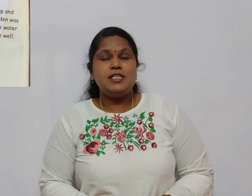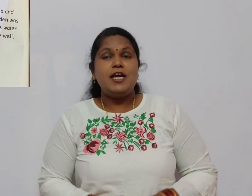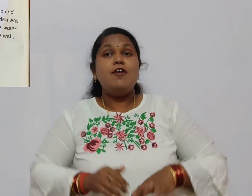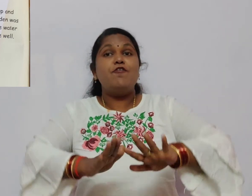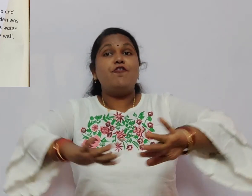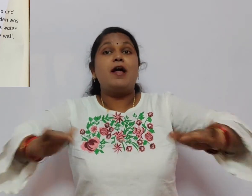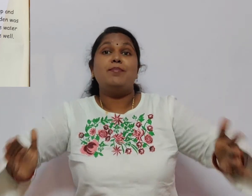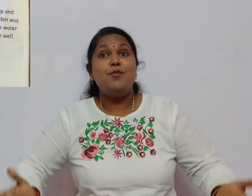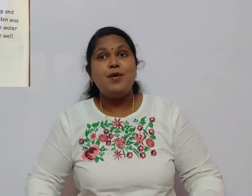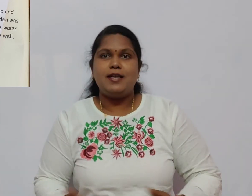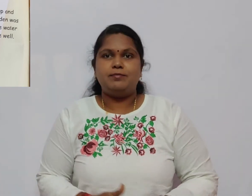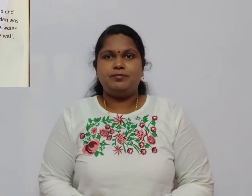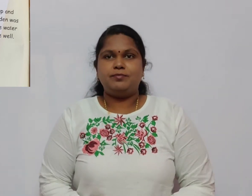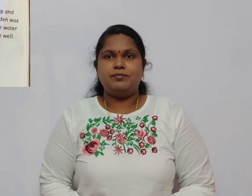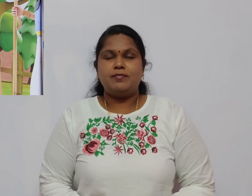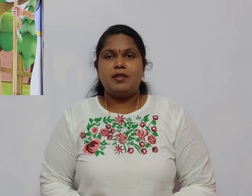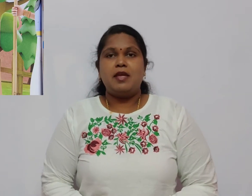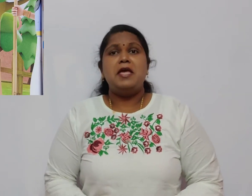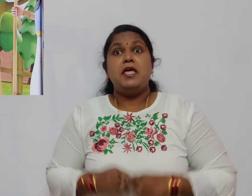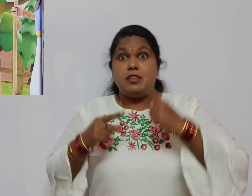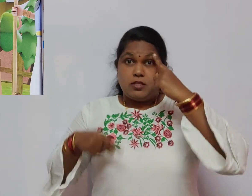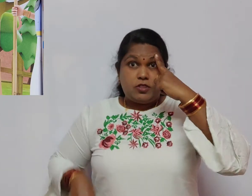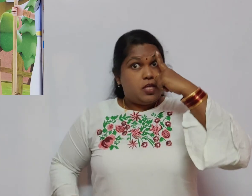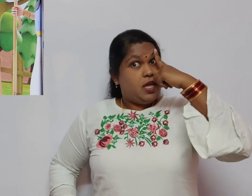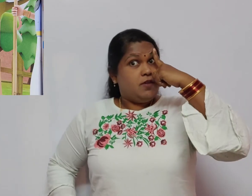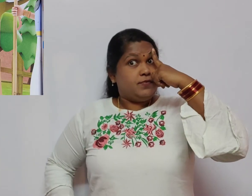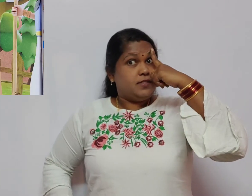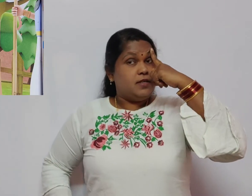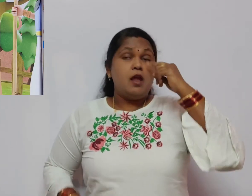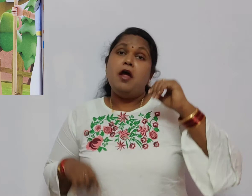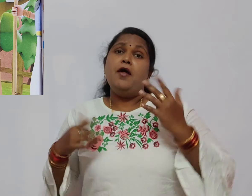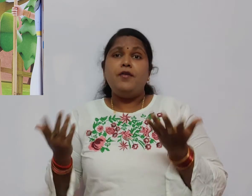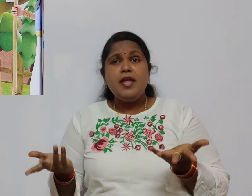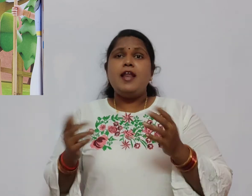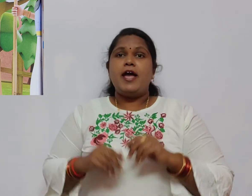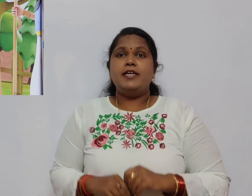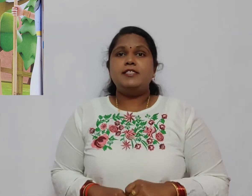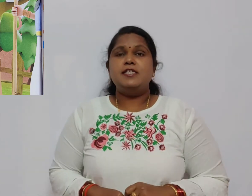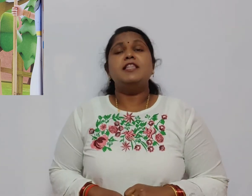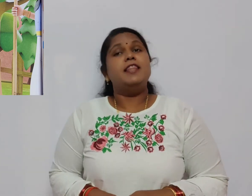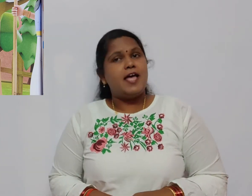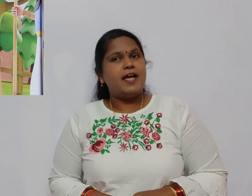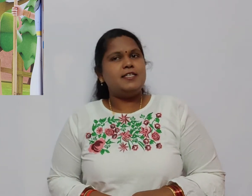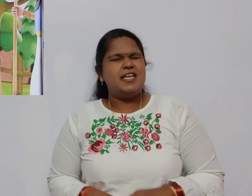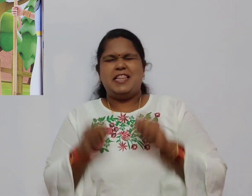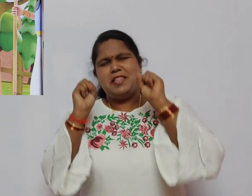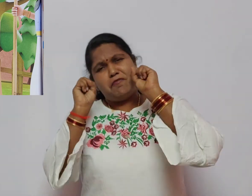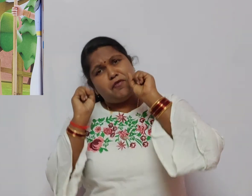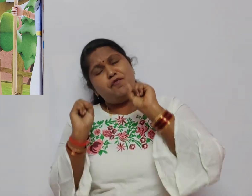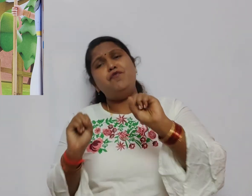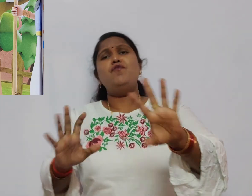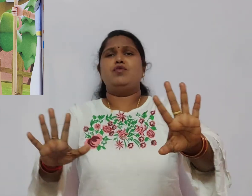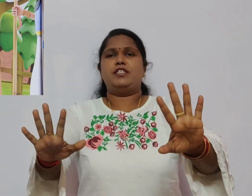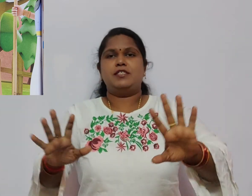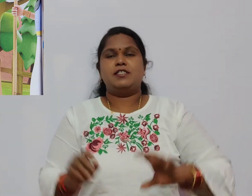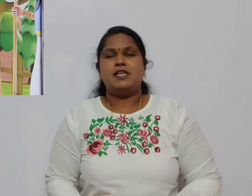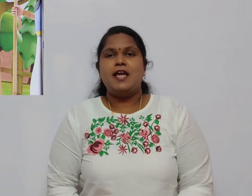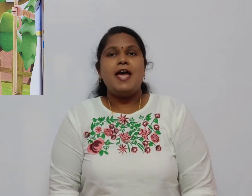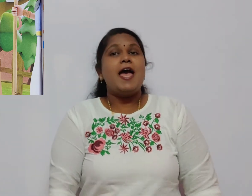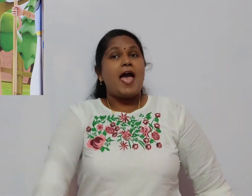water from the well. The thieves realized that they were fooled